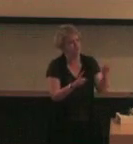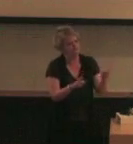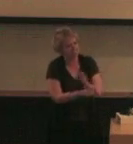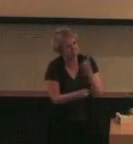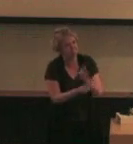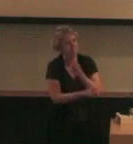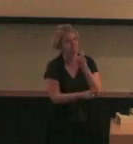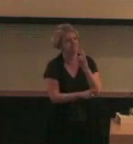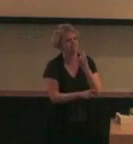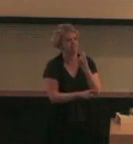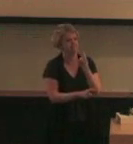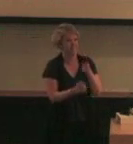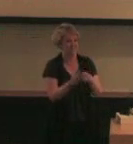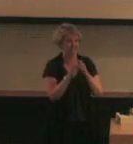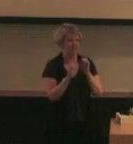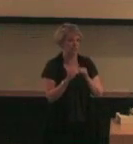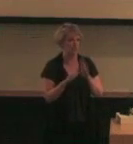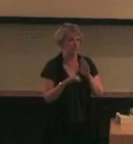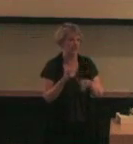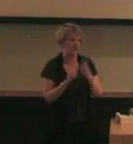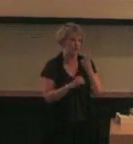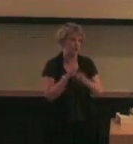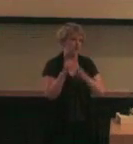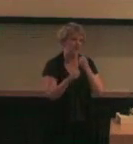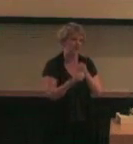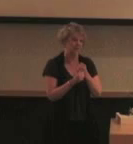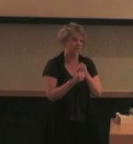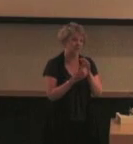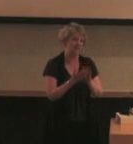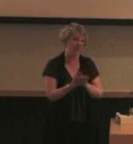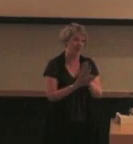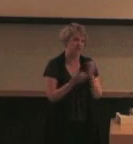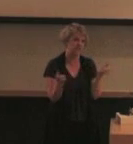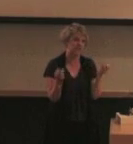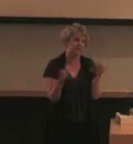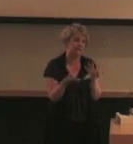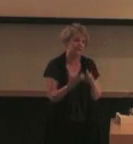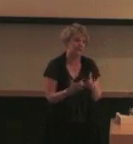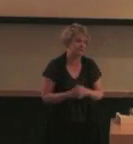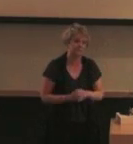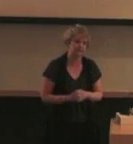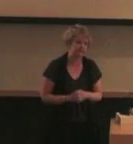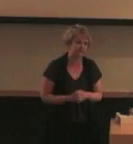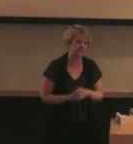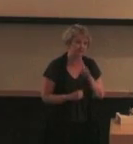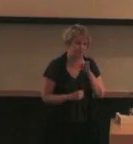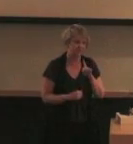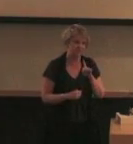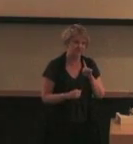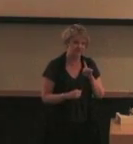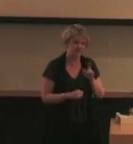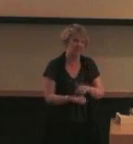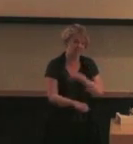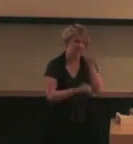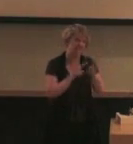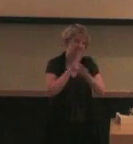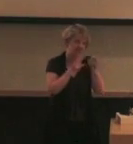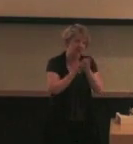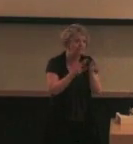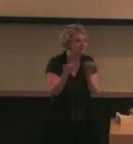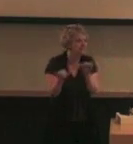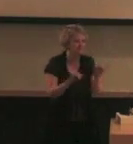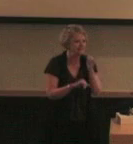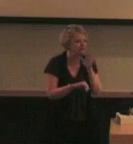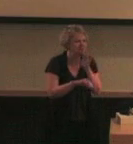accurately, it takes more than just 2 years of college ASL classes. It's actually a lifetime commitment. Similar to